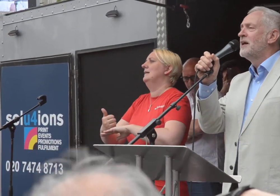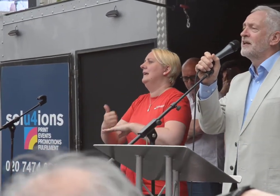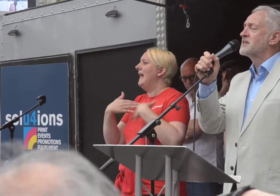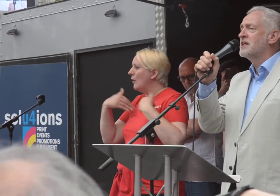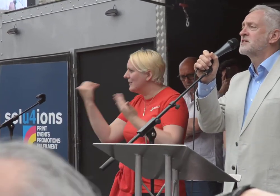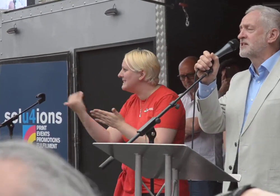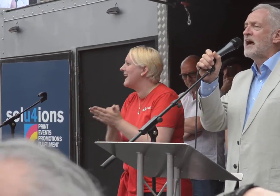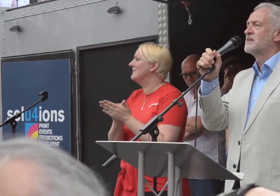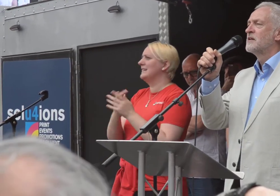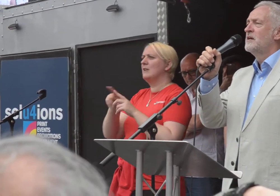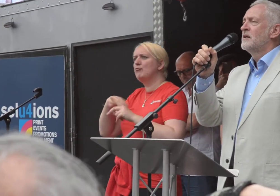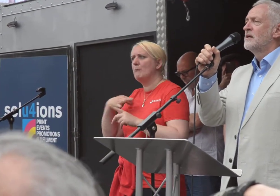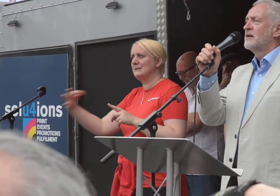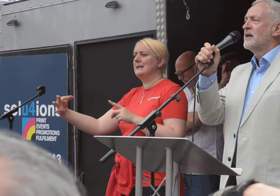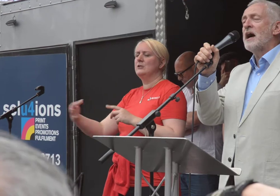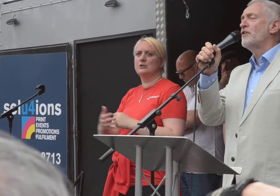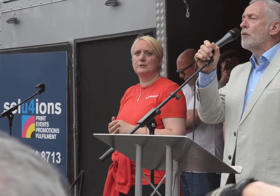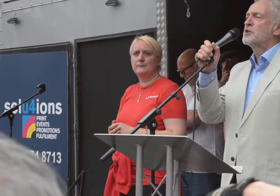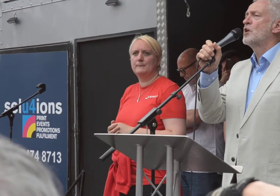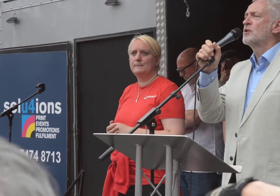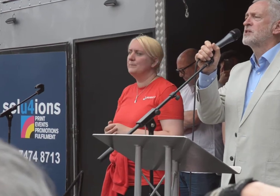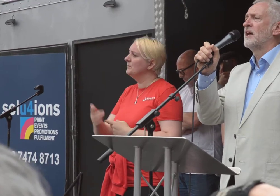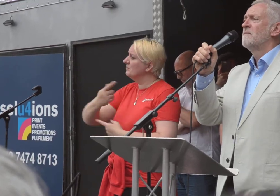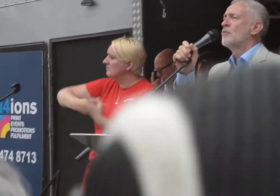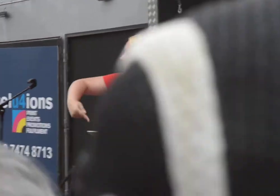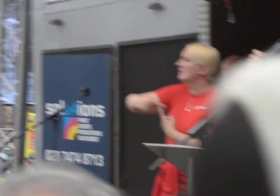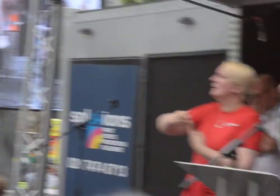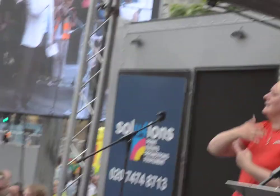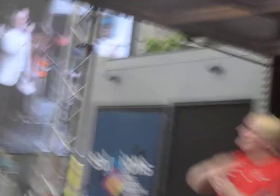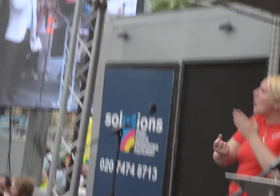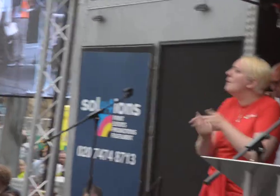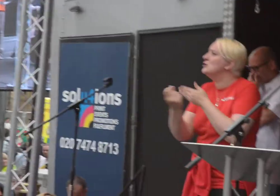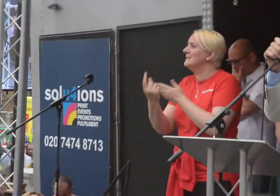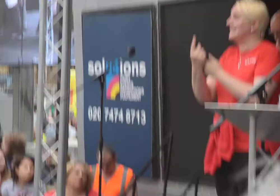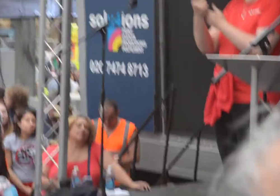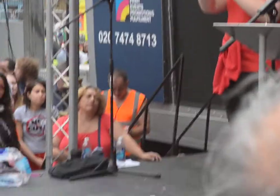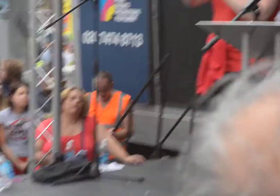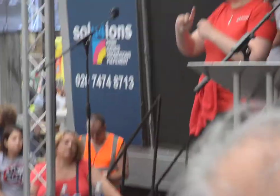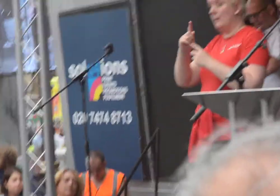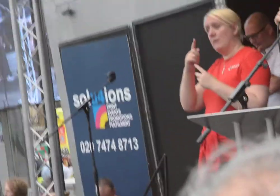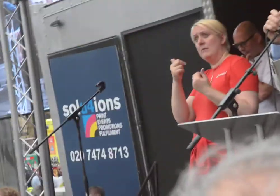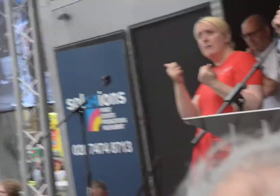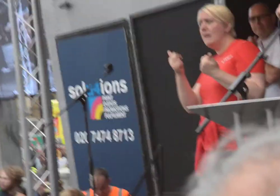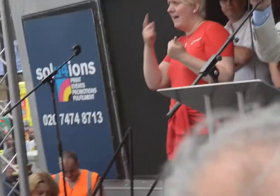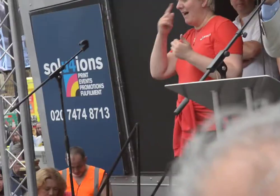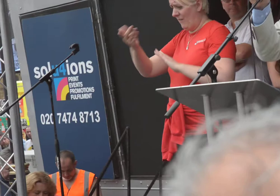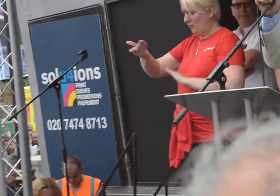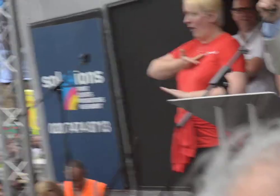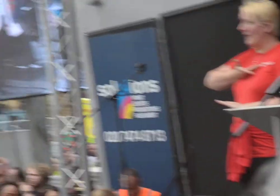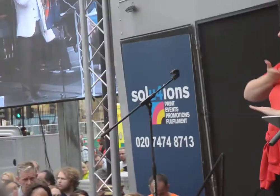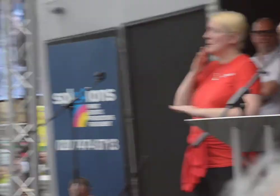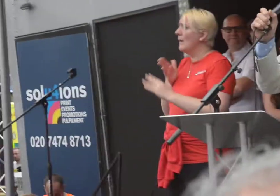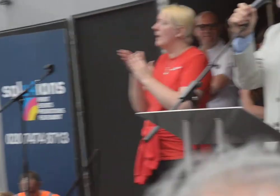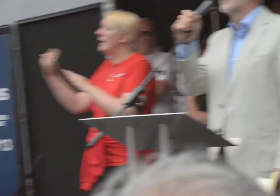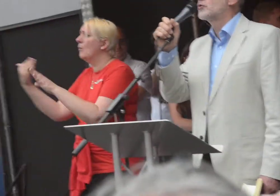representation. Let's instead have an opportunity where people do have decency, rights at work,